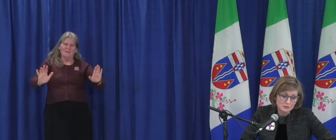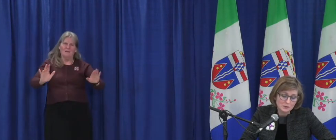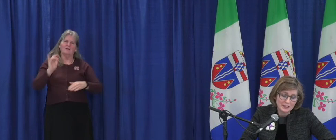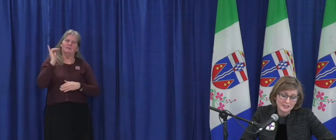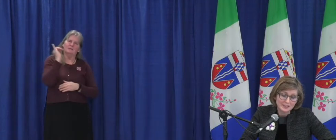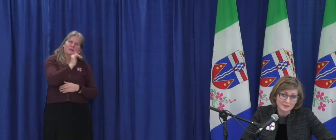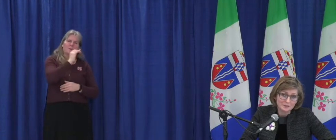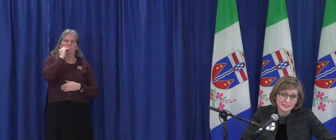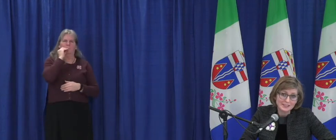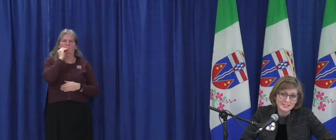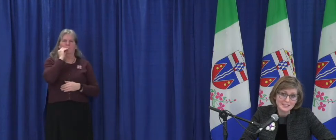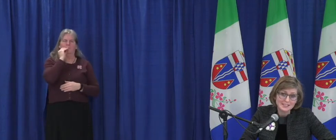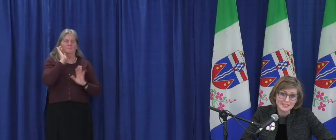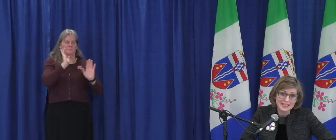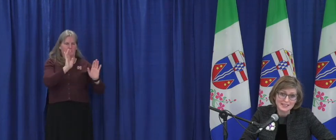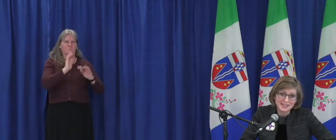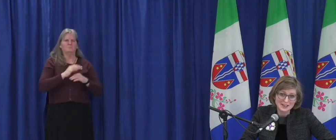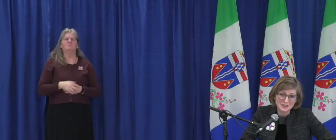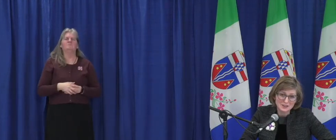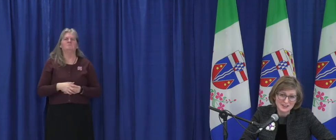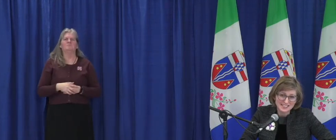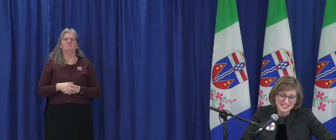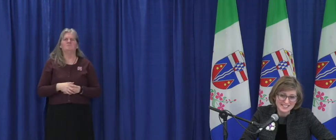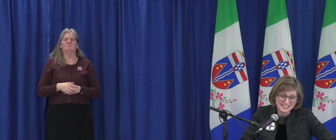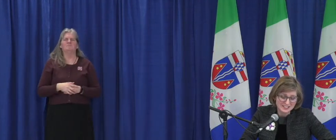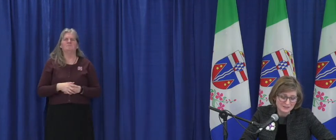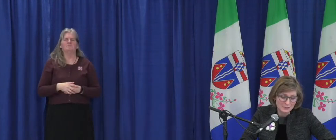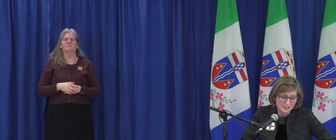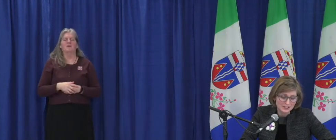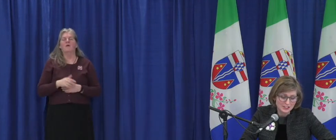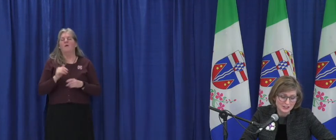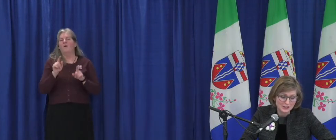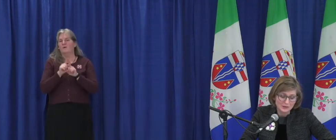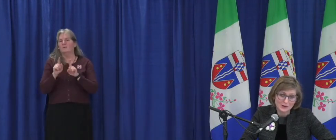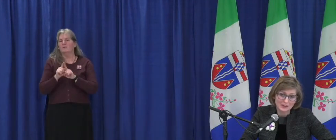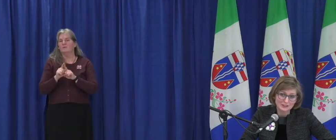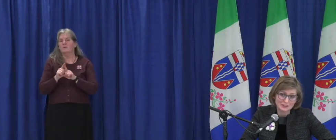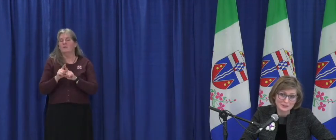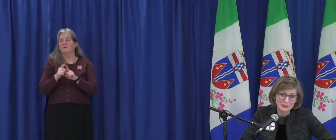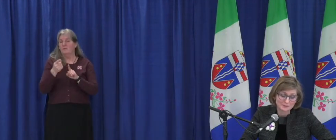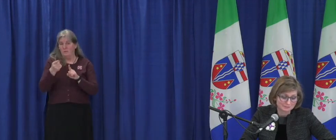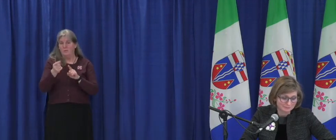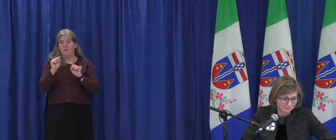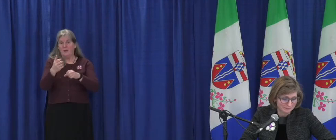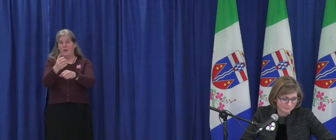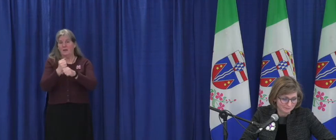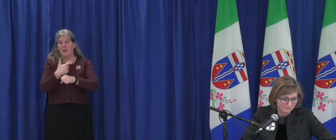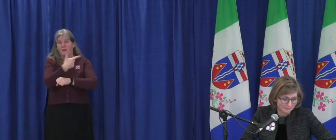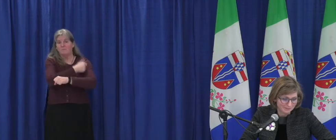Most importantly, please get all the vaccinations for which you are eligible.